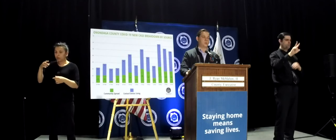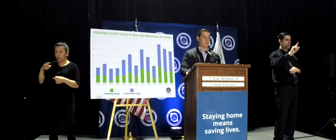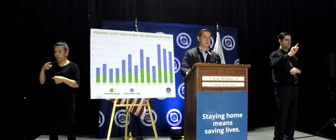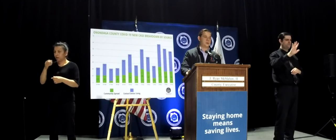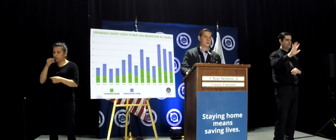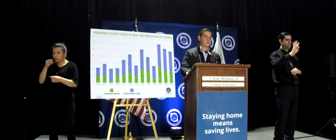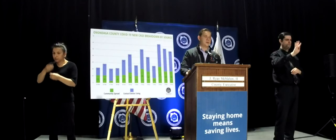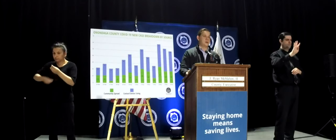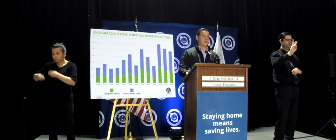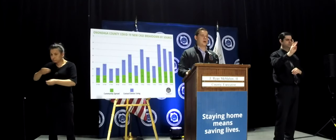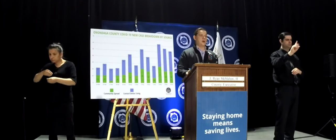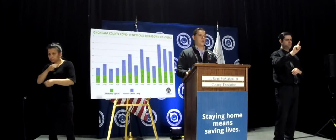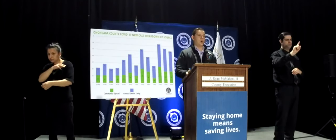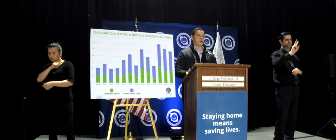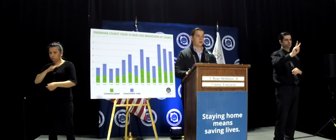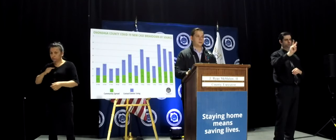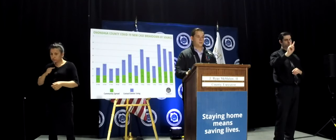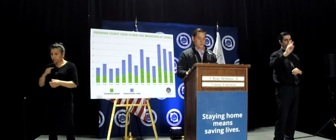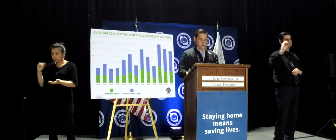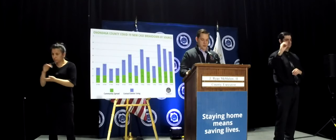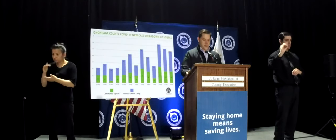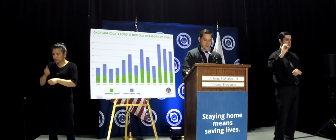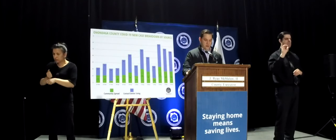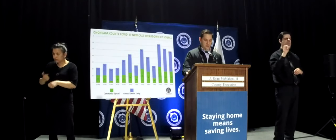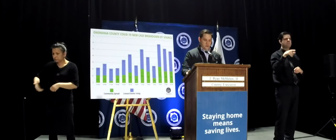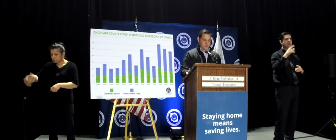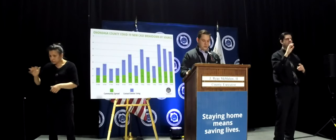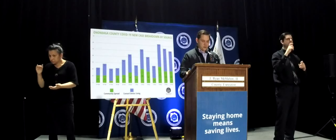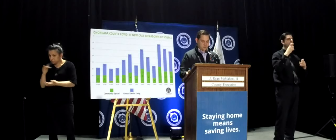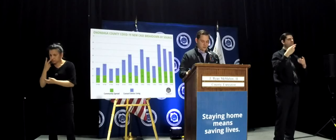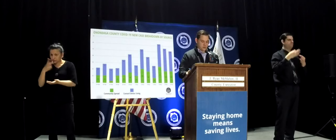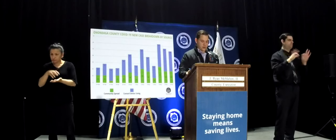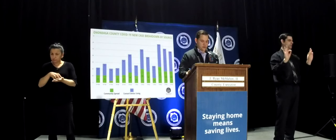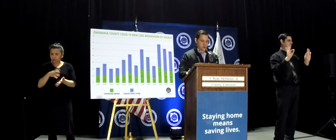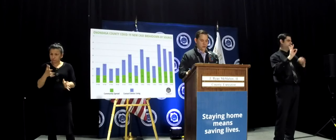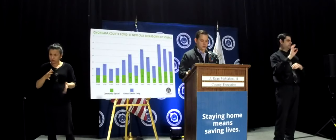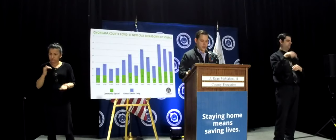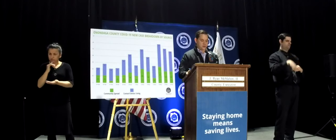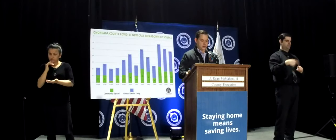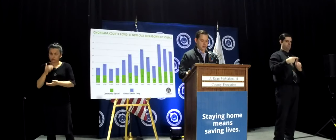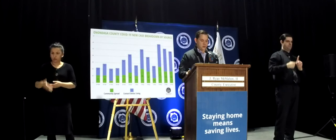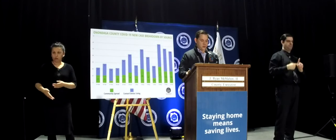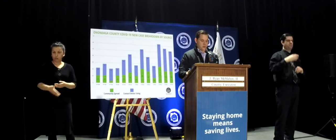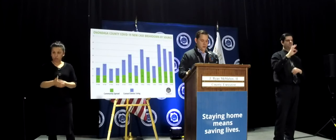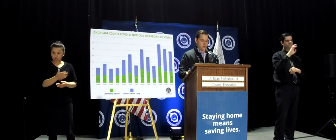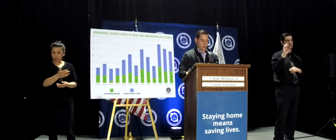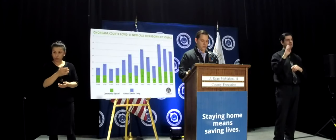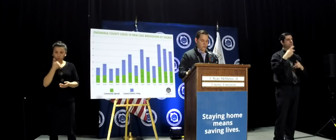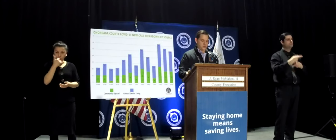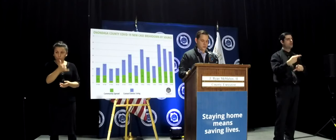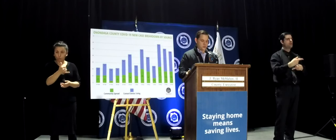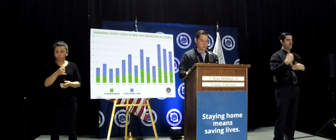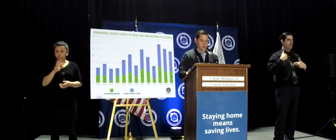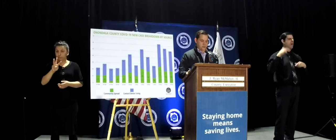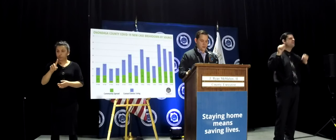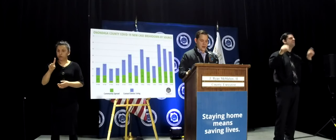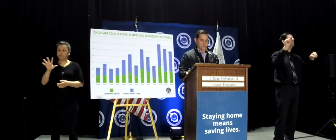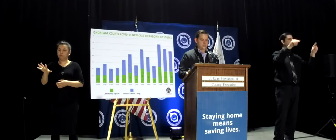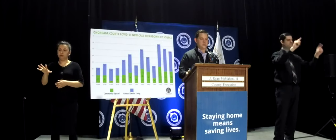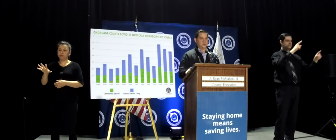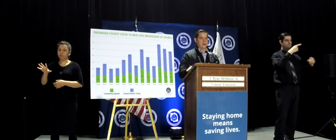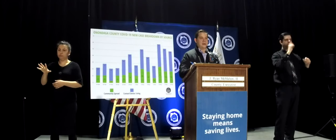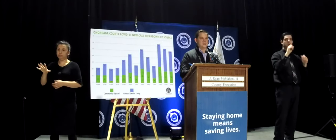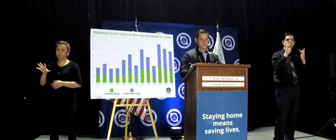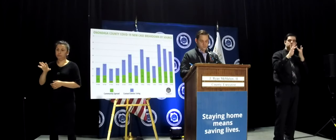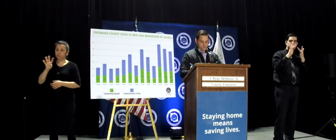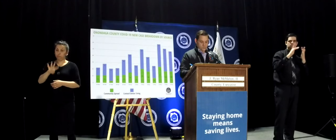essential employees working, and certainly our child care workforce has just been